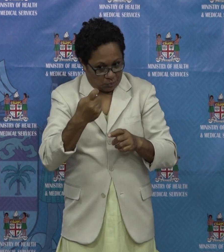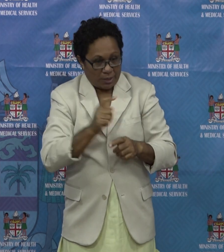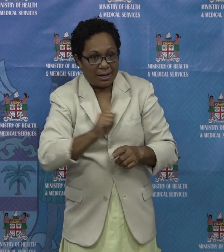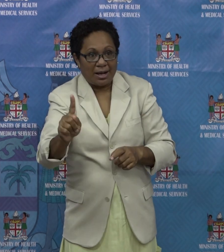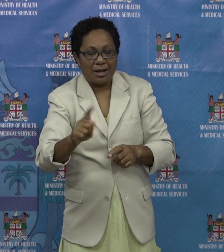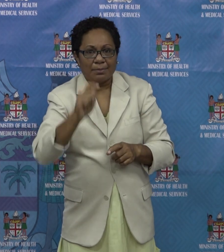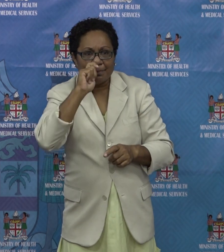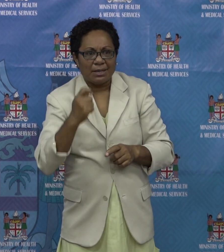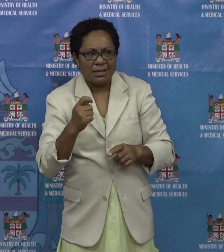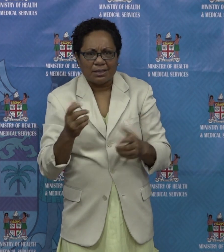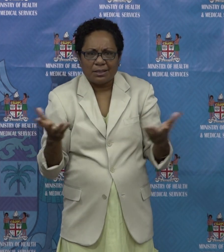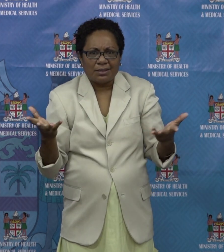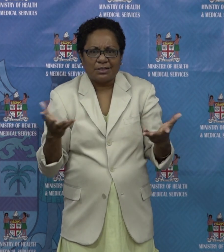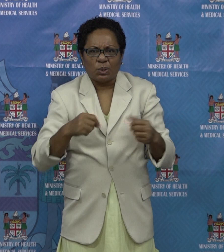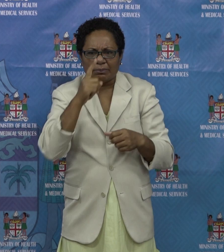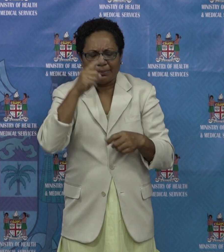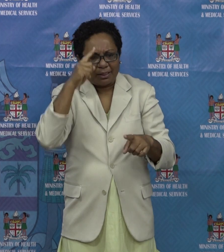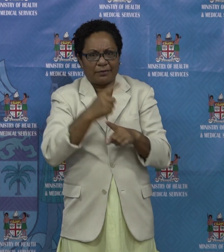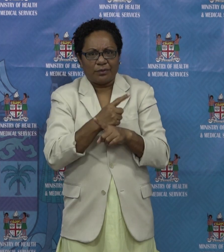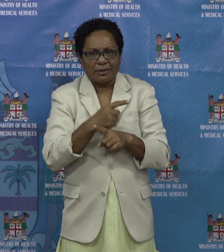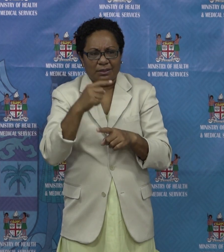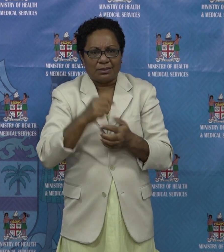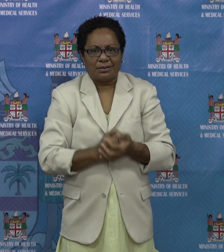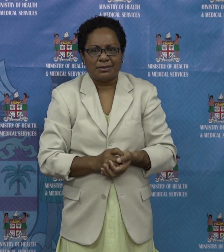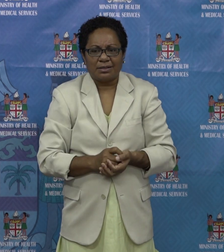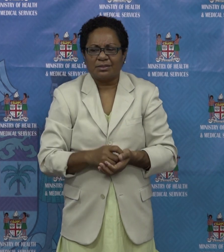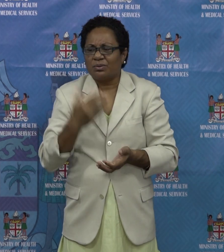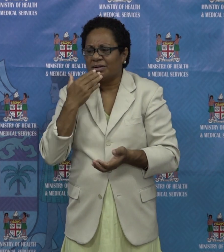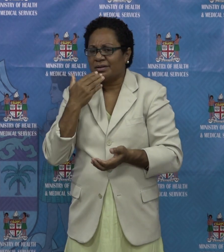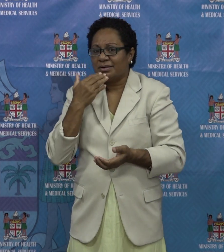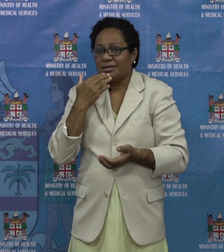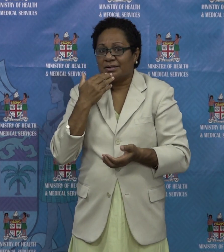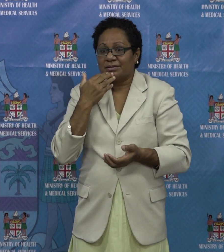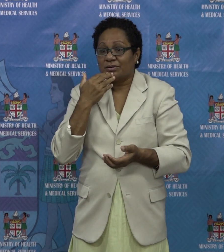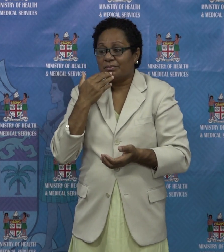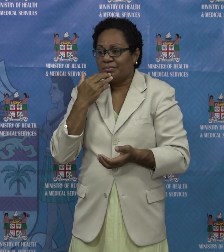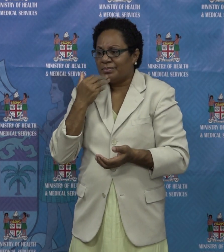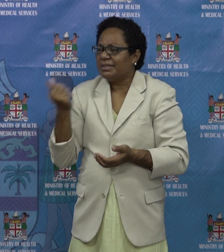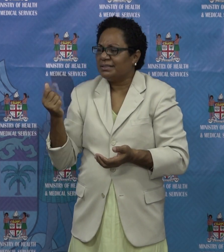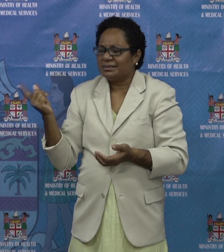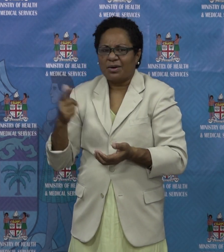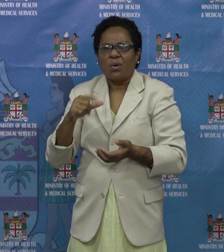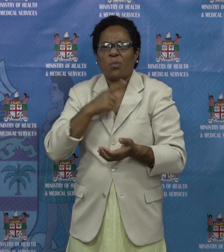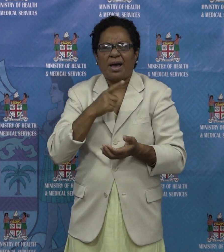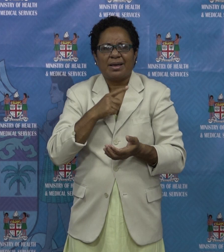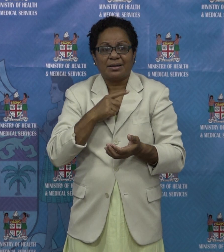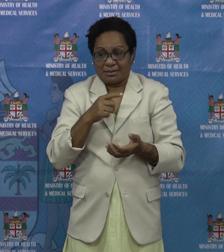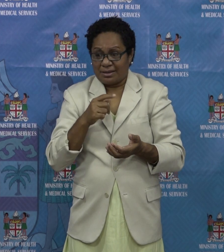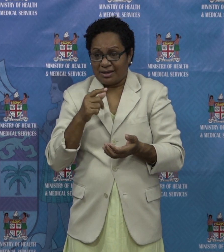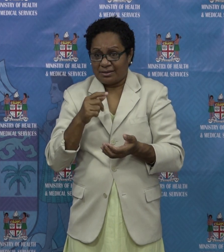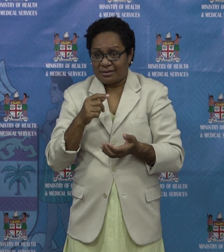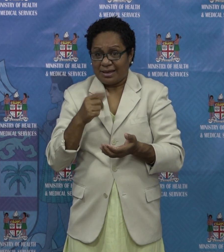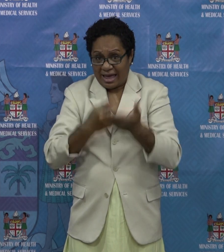us what is going on with regards to the information you're getting from the KPG app? Was there a glitch, a